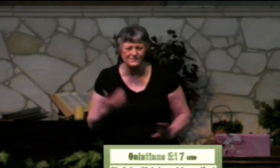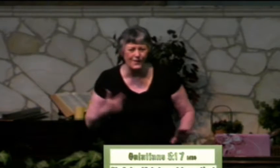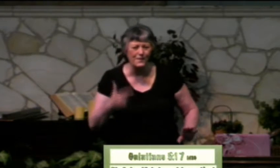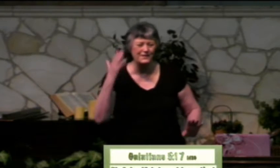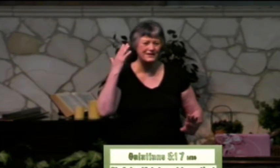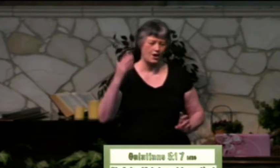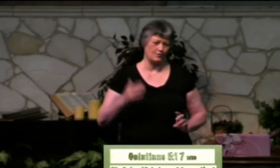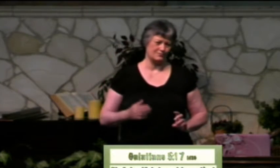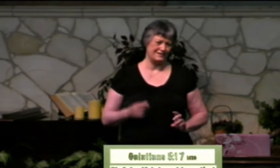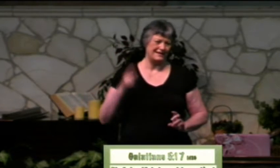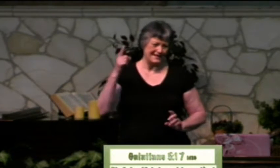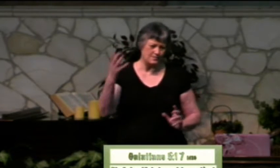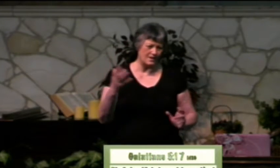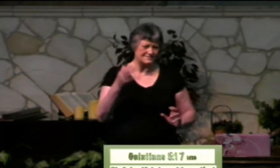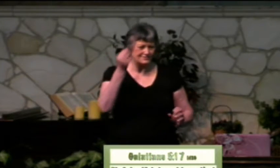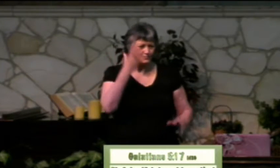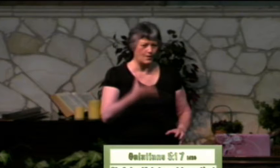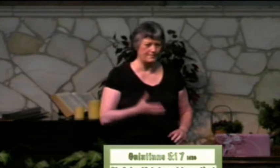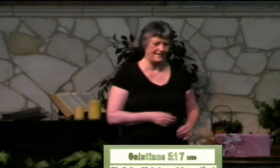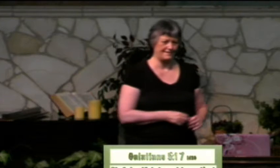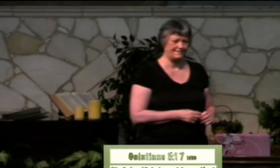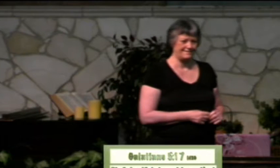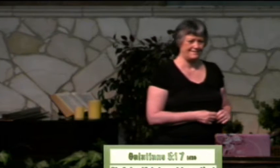Before we know. He wants us to obey.